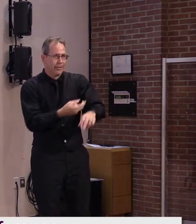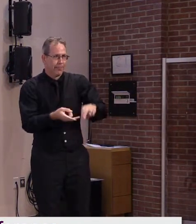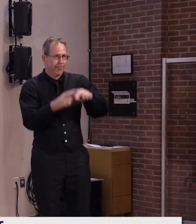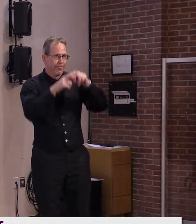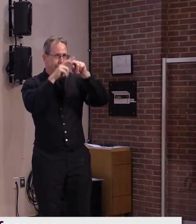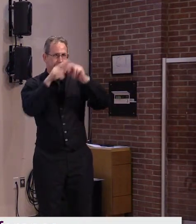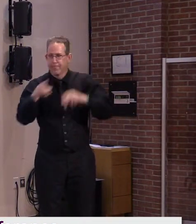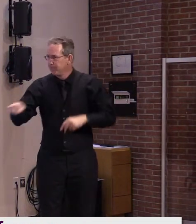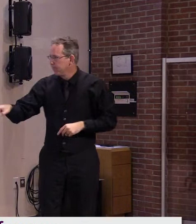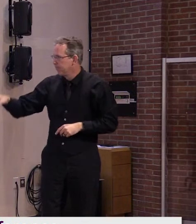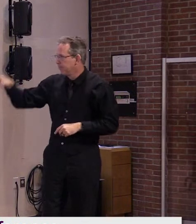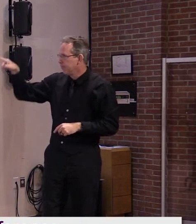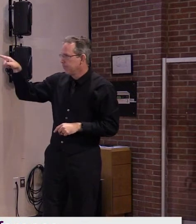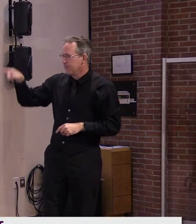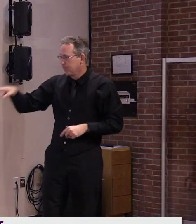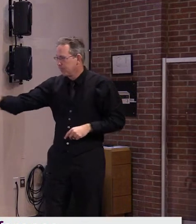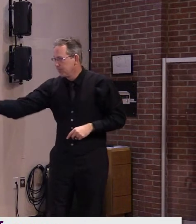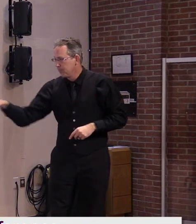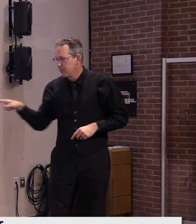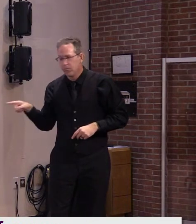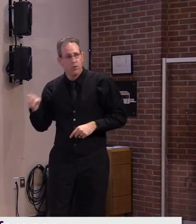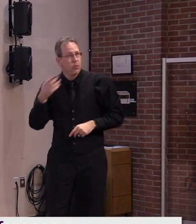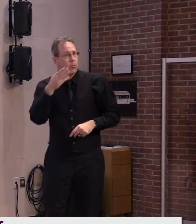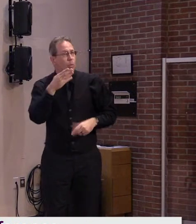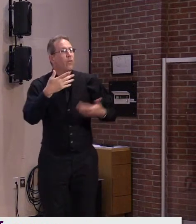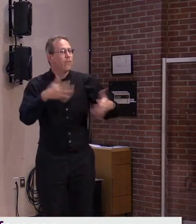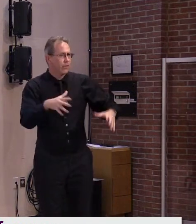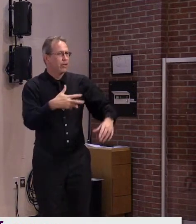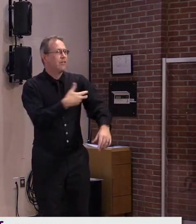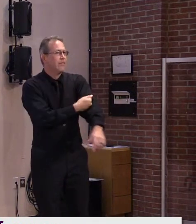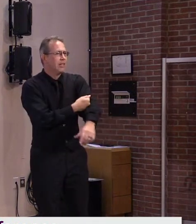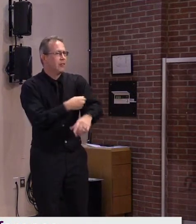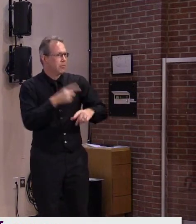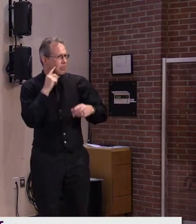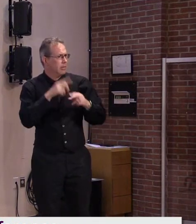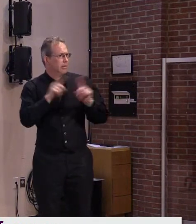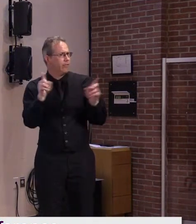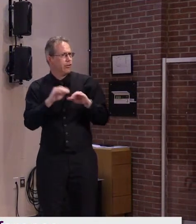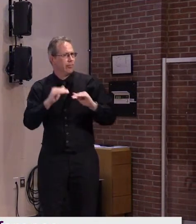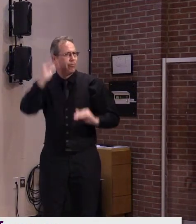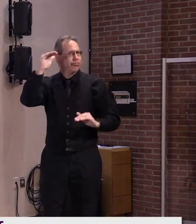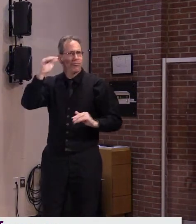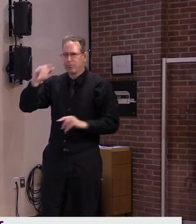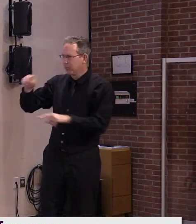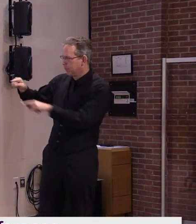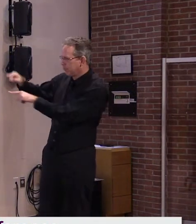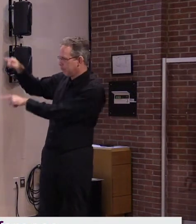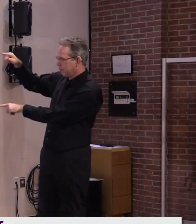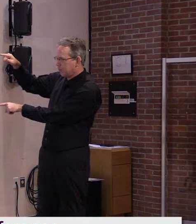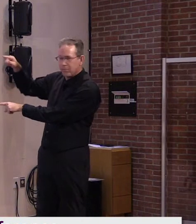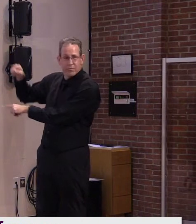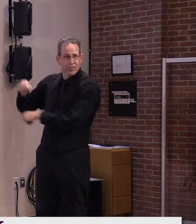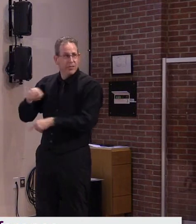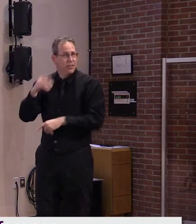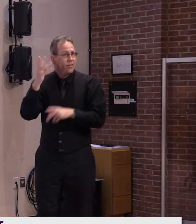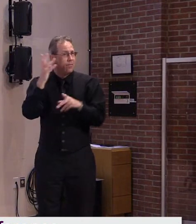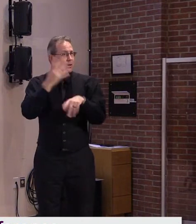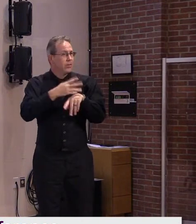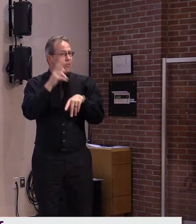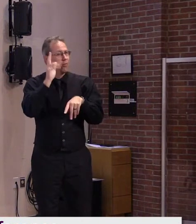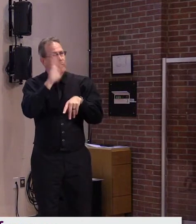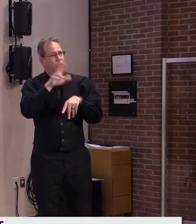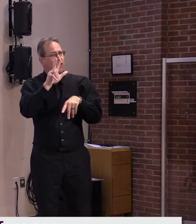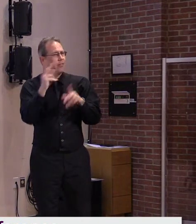last 5 or 6 days, you can see that that trend has ticked down in that fully vaccinated rate as well. So again, strong evidence that